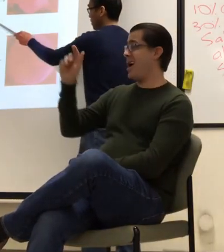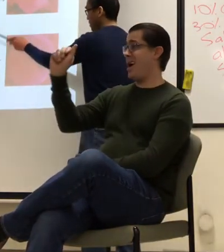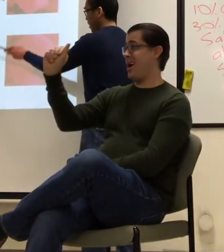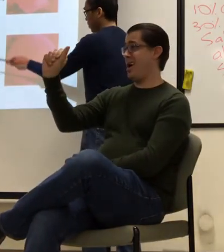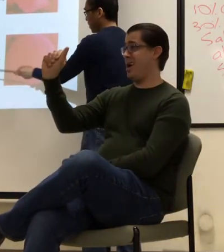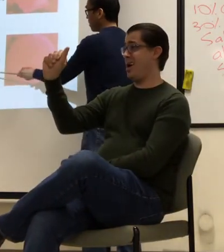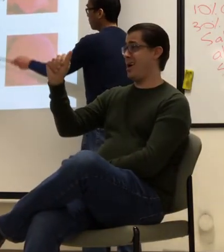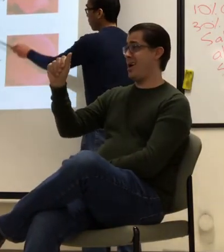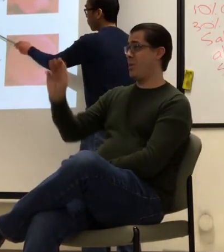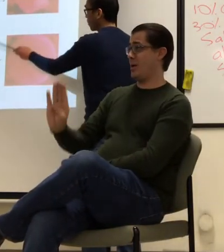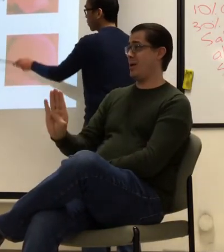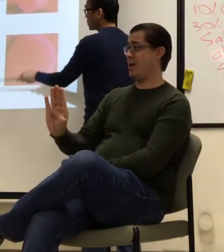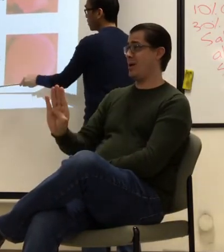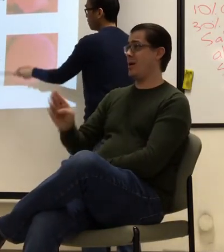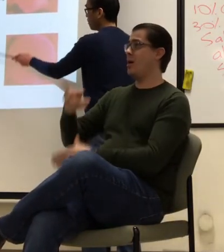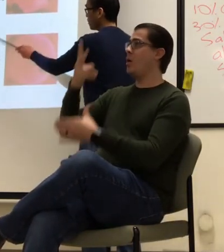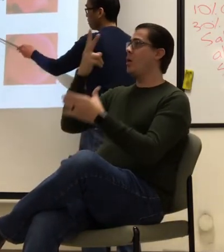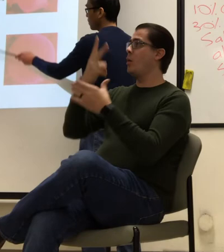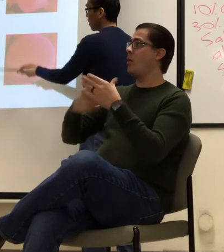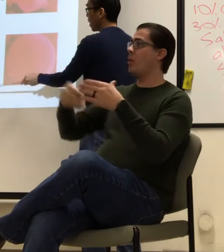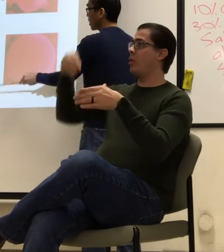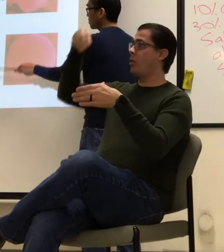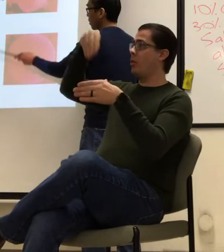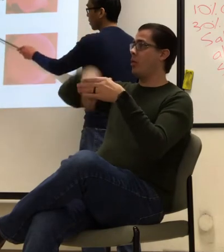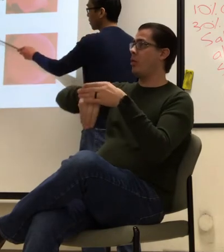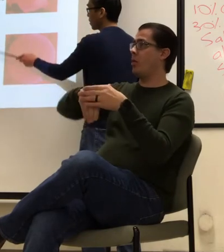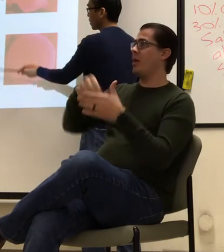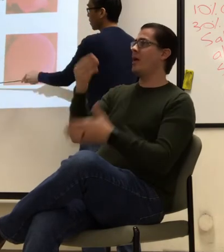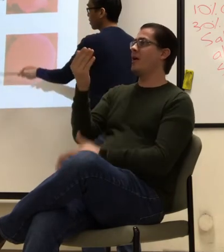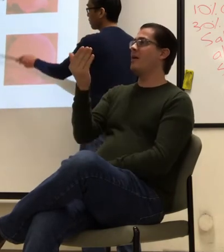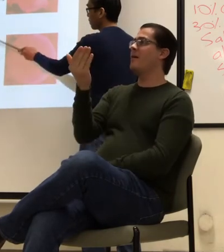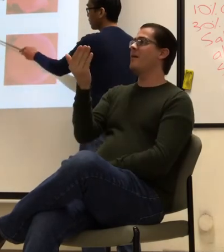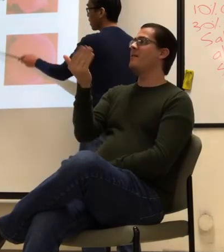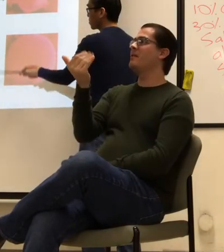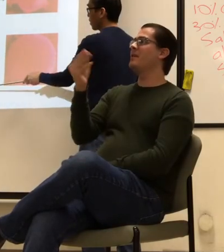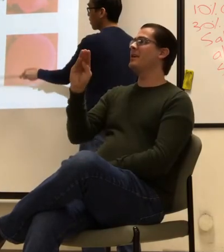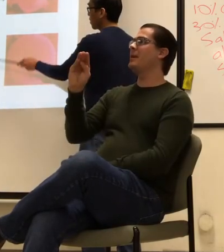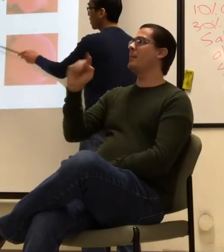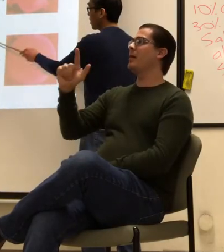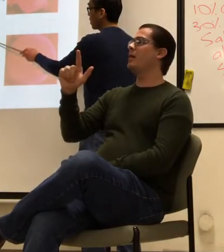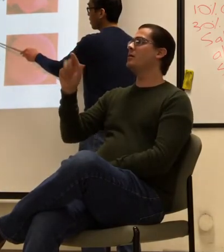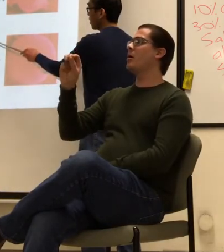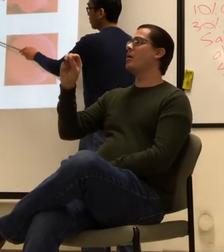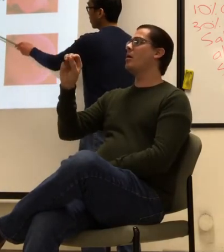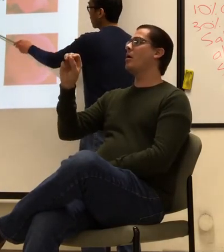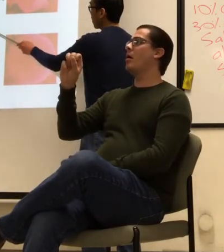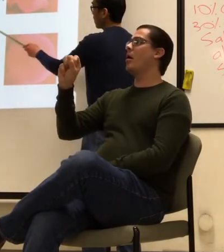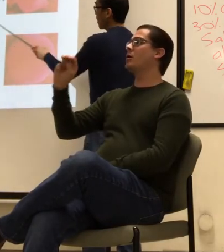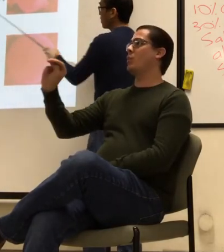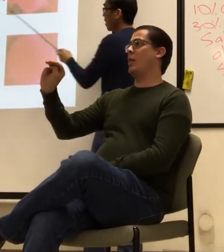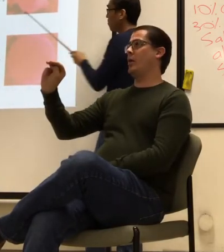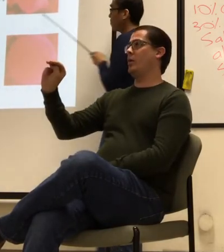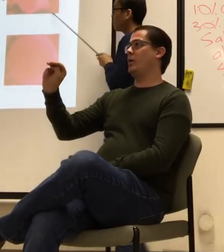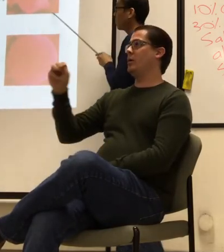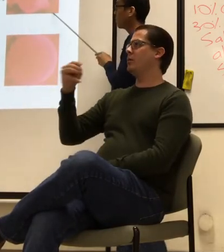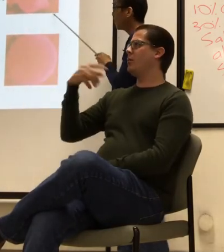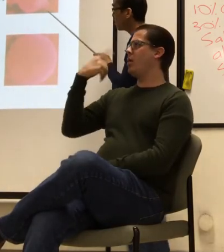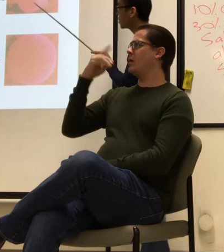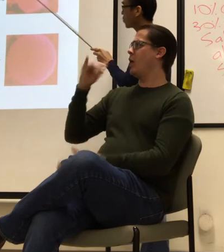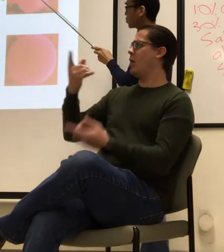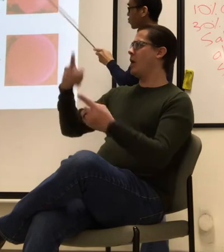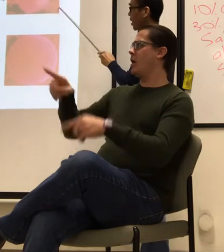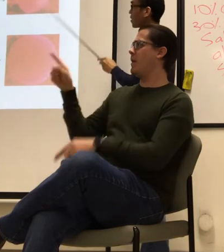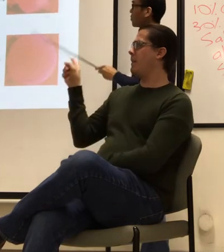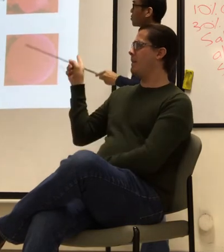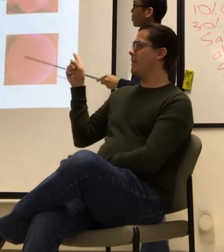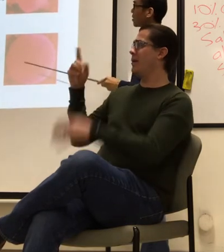A, this cell, B, both immersed 15 milliosmolarity, okay? 15 osmolarity. But look how they ended up.